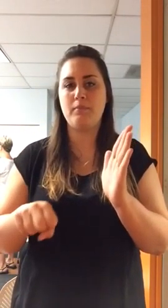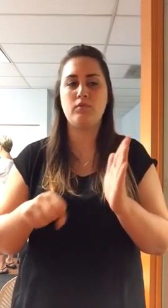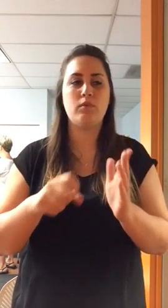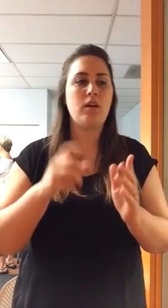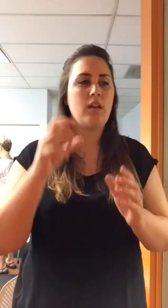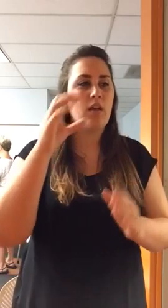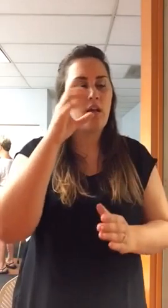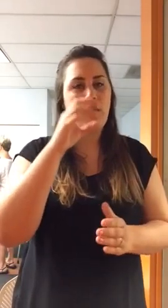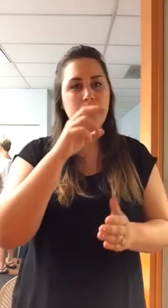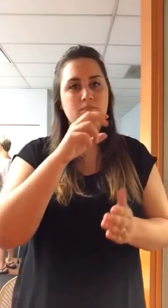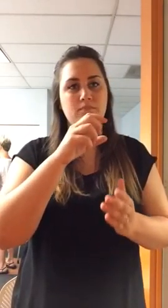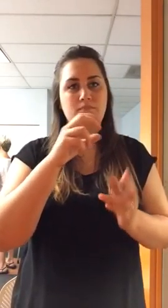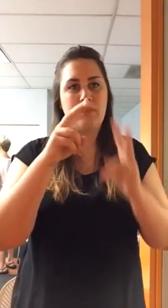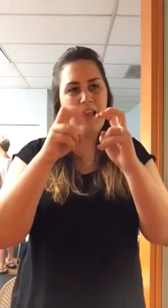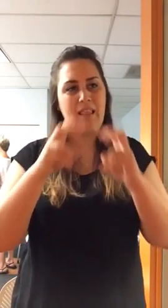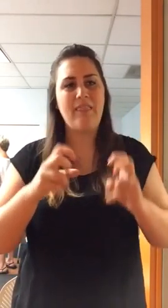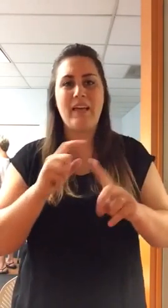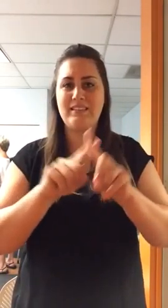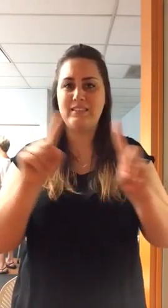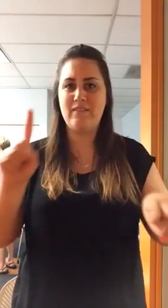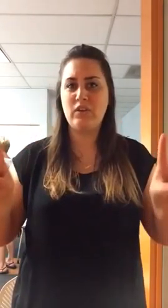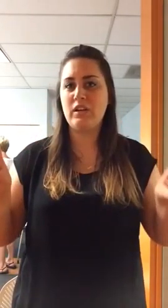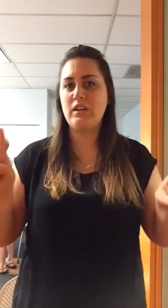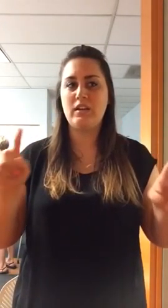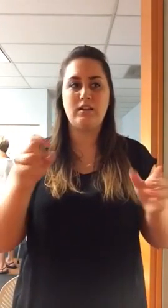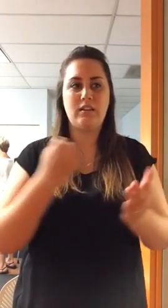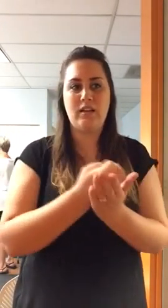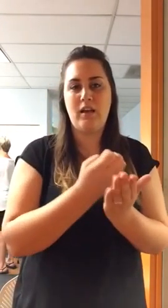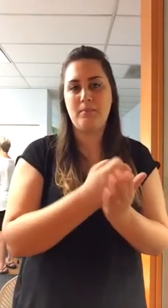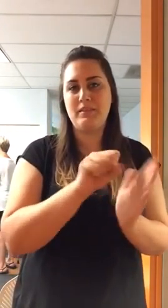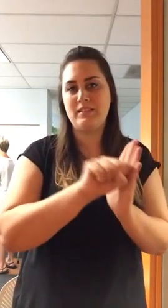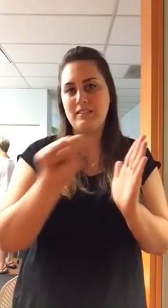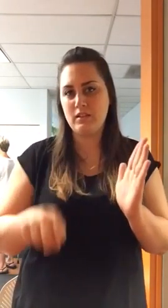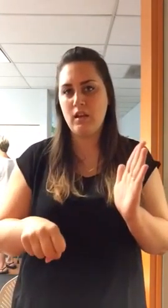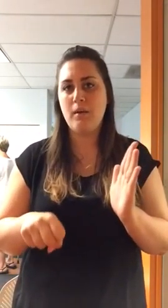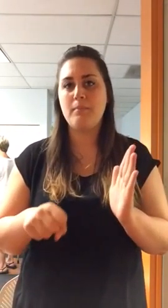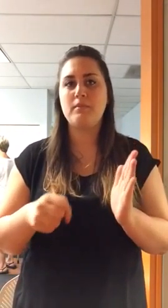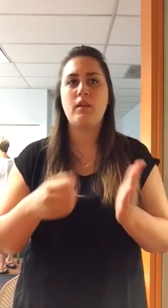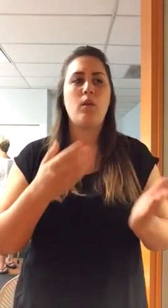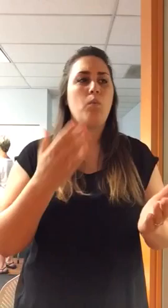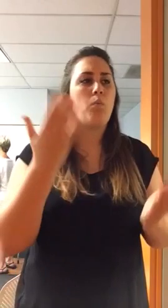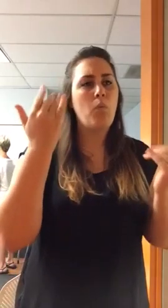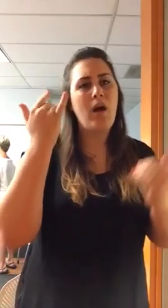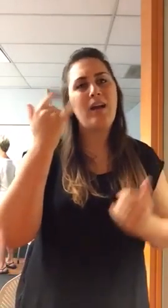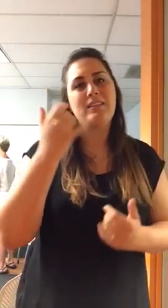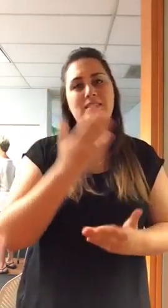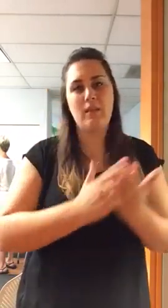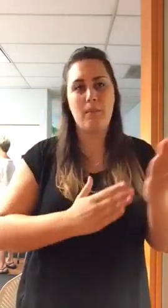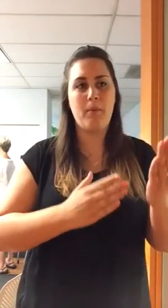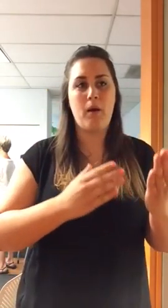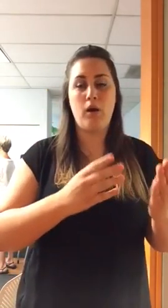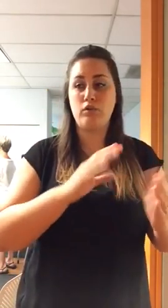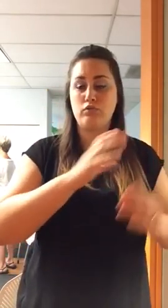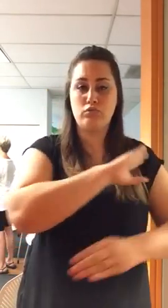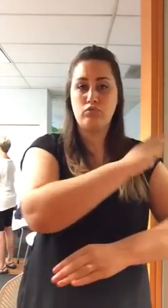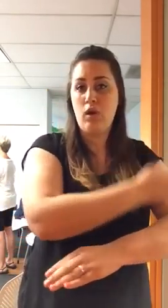the world and try to figure out how they work and what makes the economy stronger than other economies. At the end of this unit, I